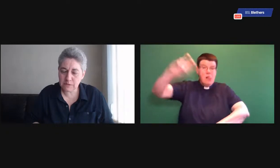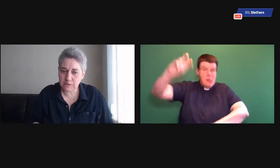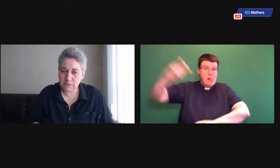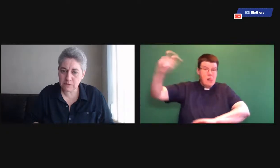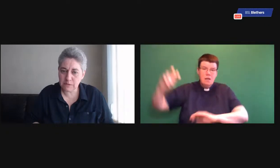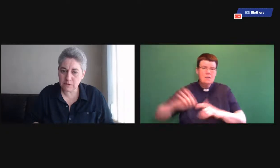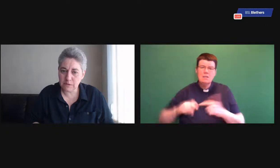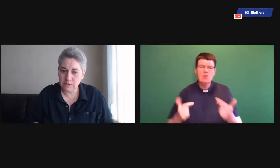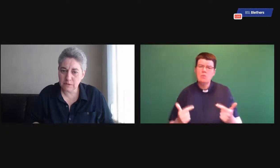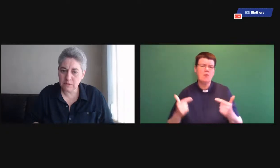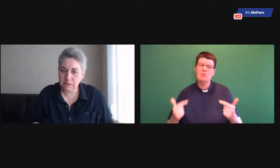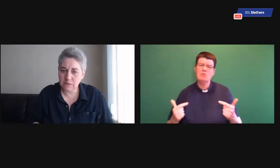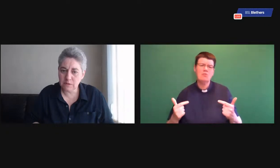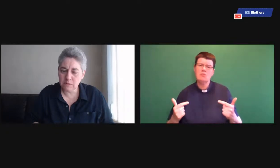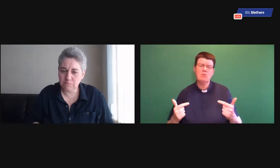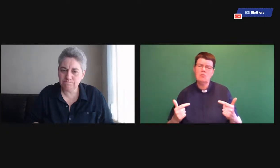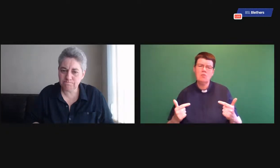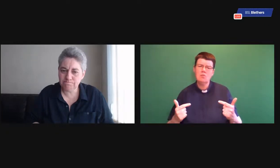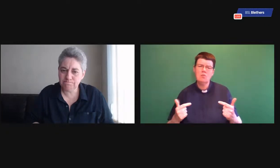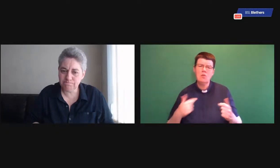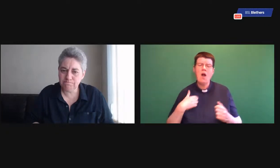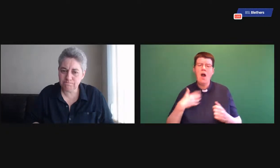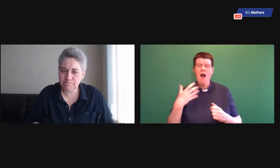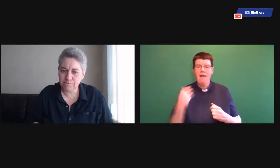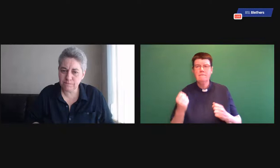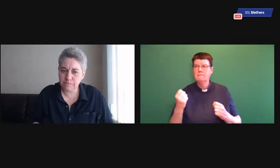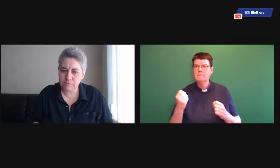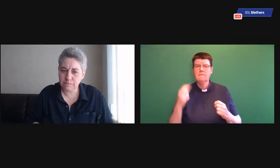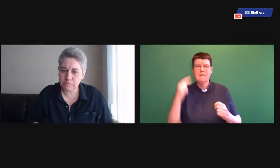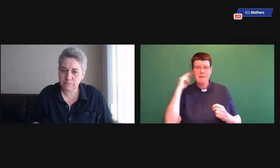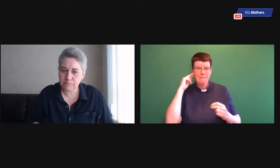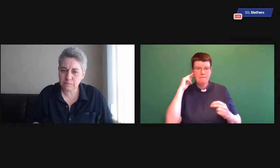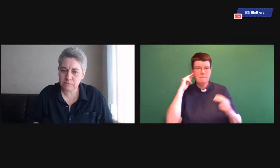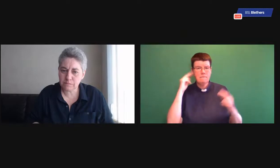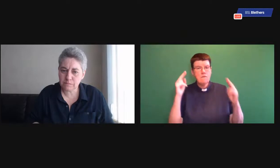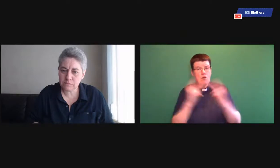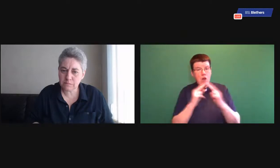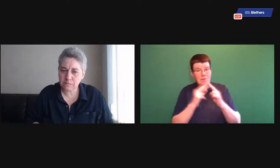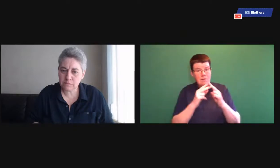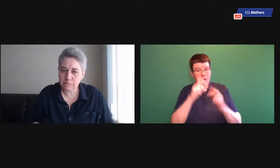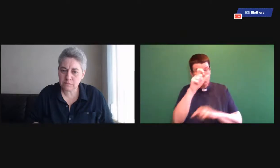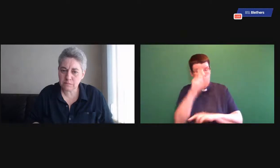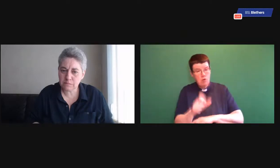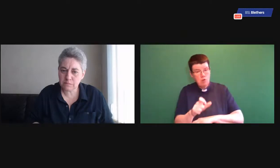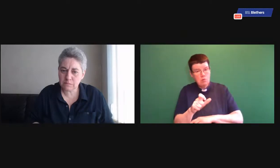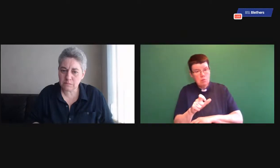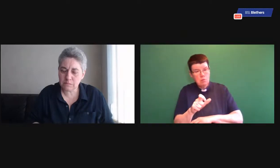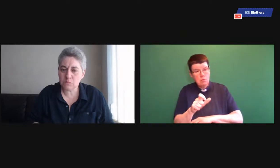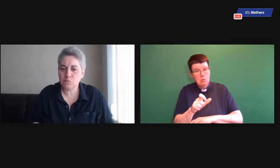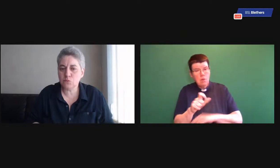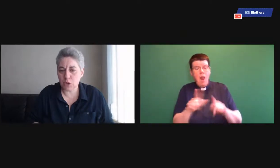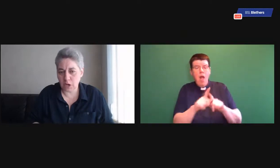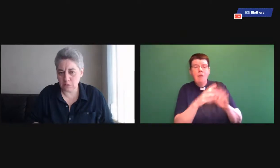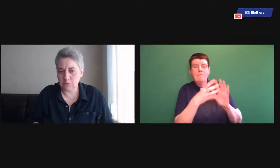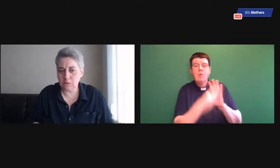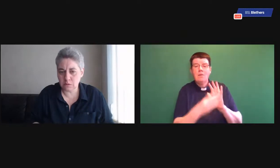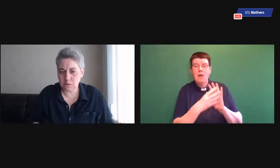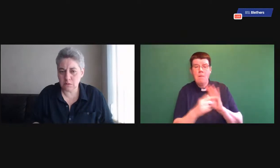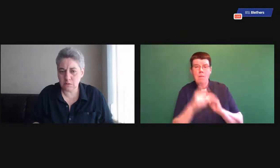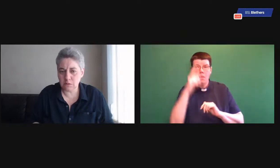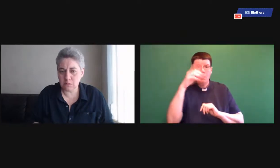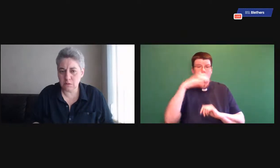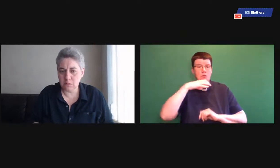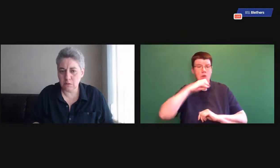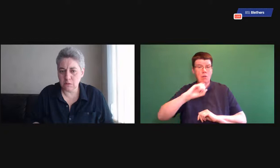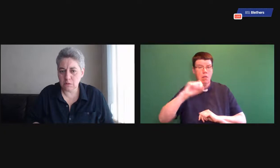in to visit these people on their own, you it would be too much for me to actually do all